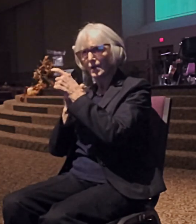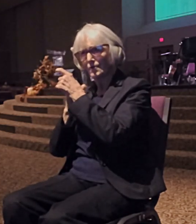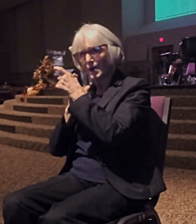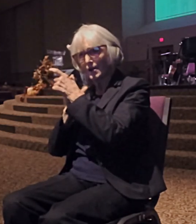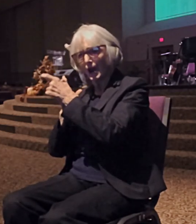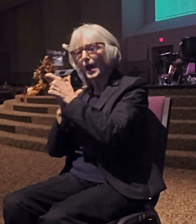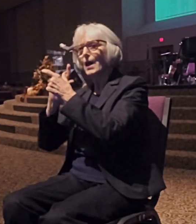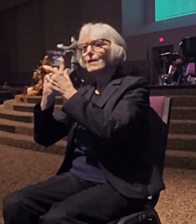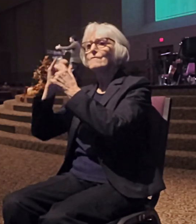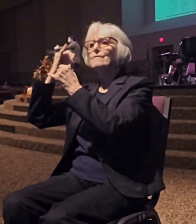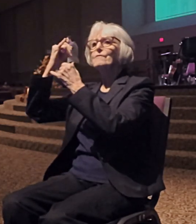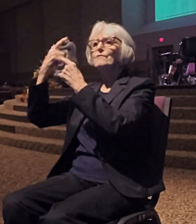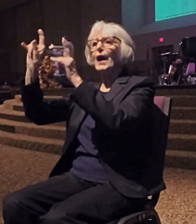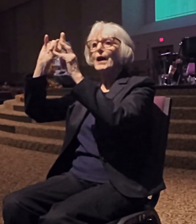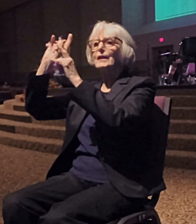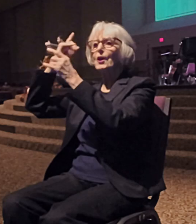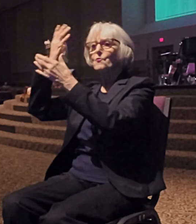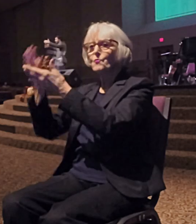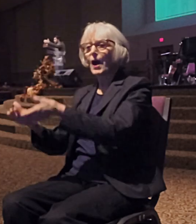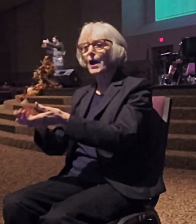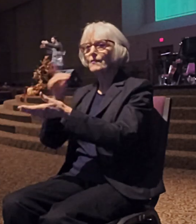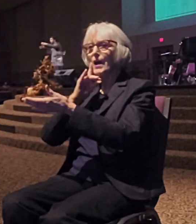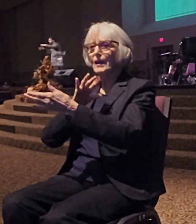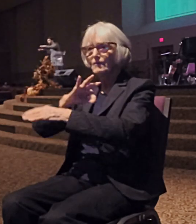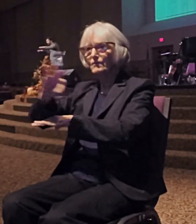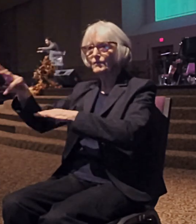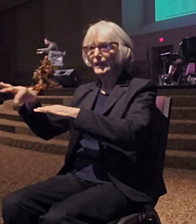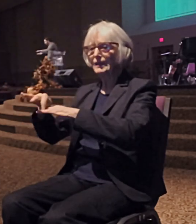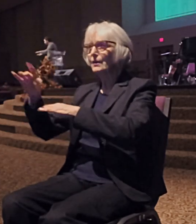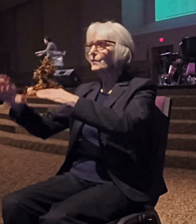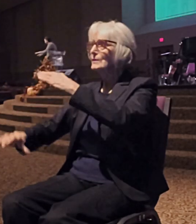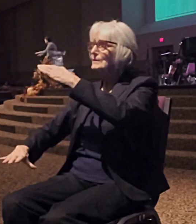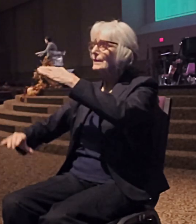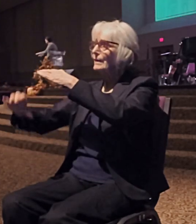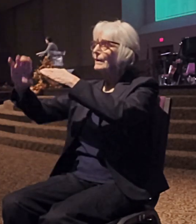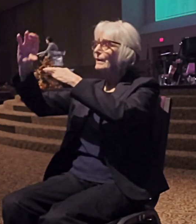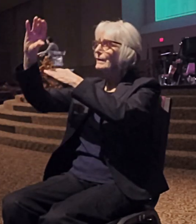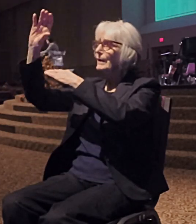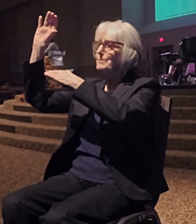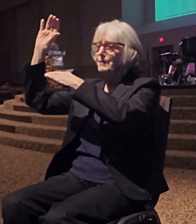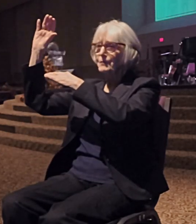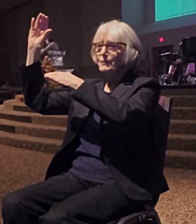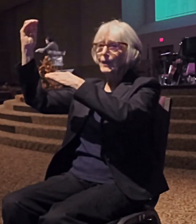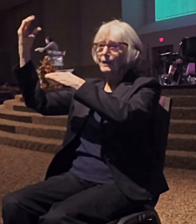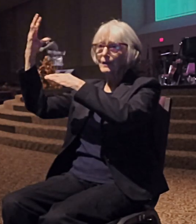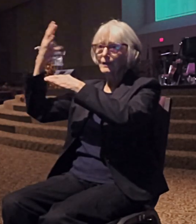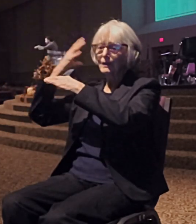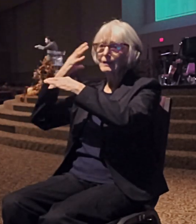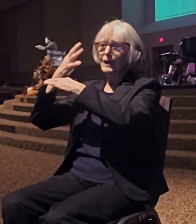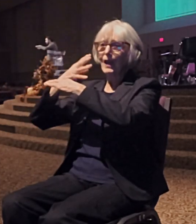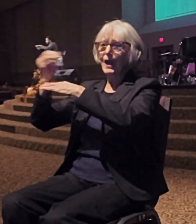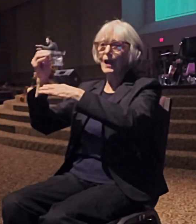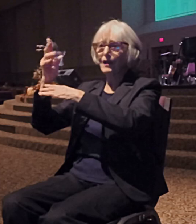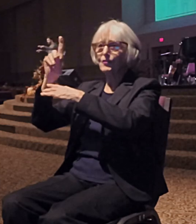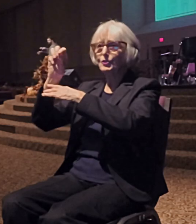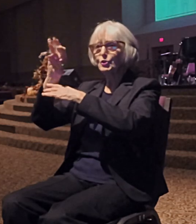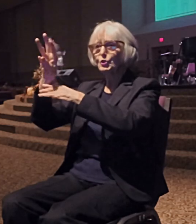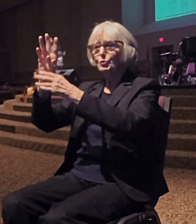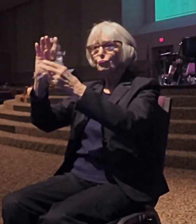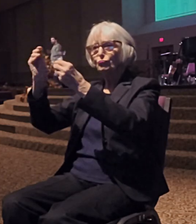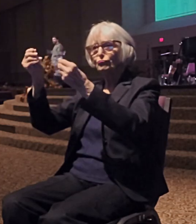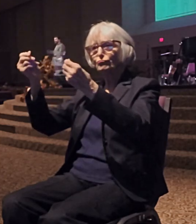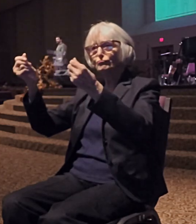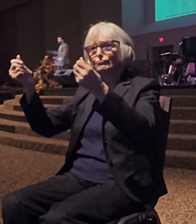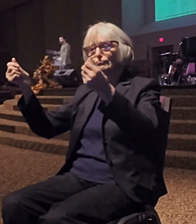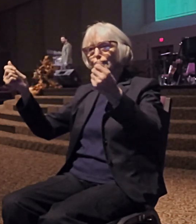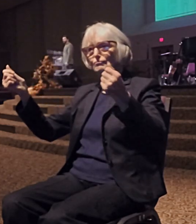they arrive at a field as the sun is beginning to come up and the morning dew is evaporating into a mist hovering